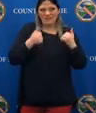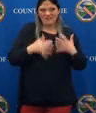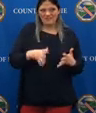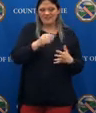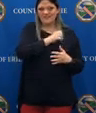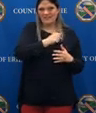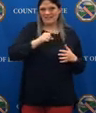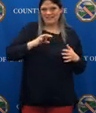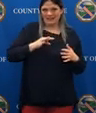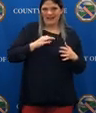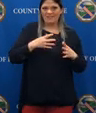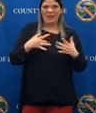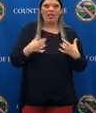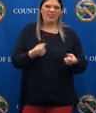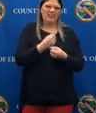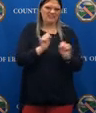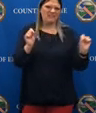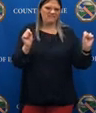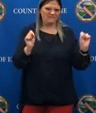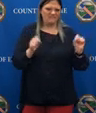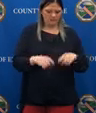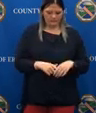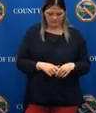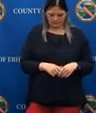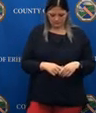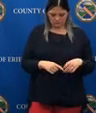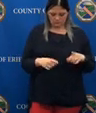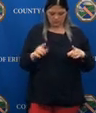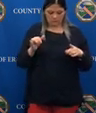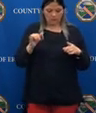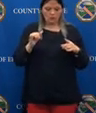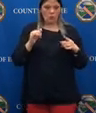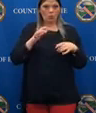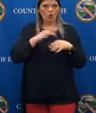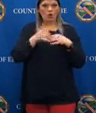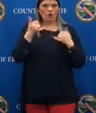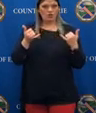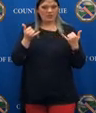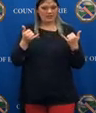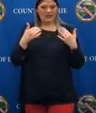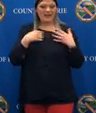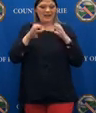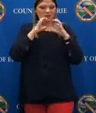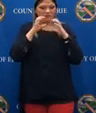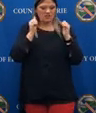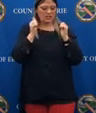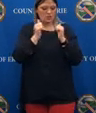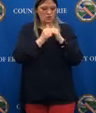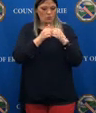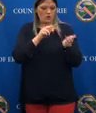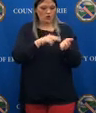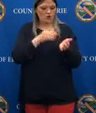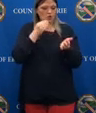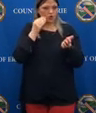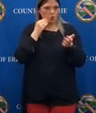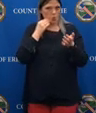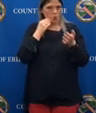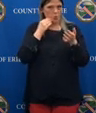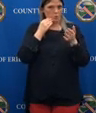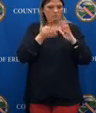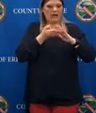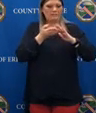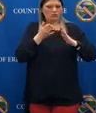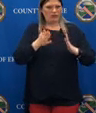staff healthy and safe. Actually, earlier today, I had a conversation with a nursing home operator in